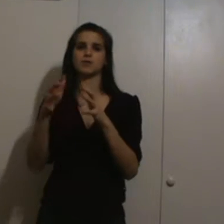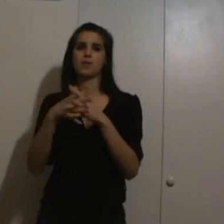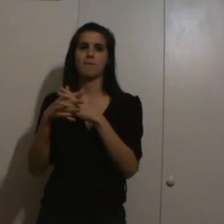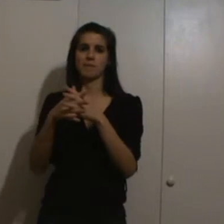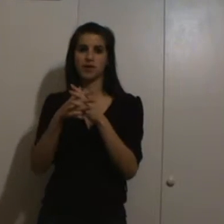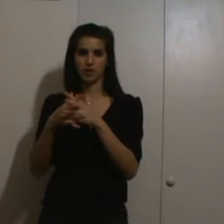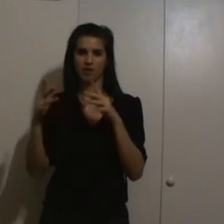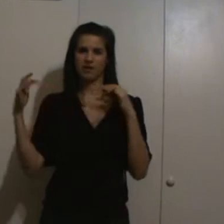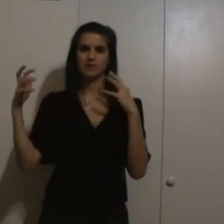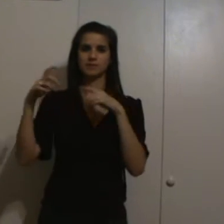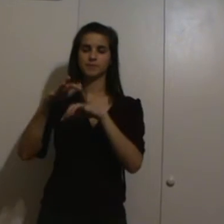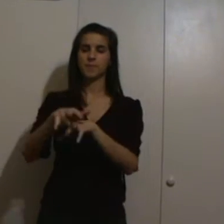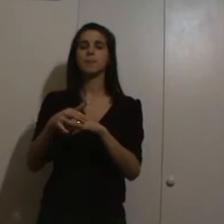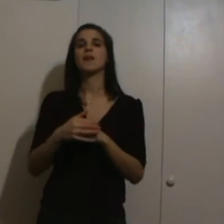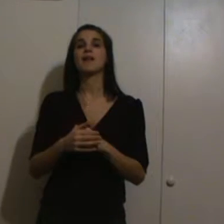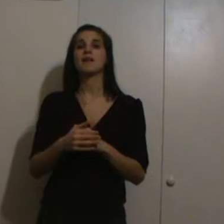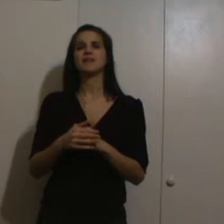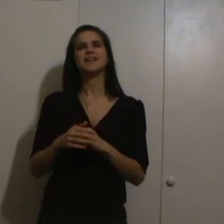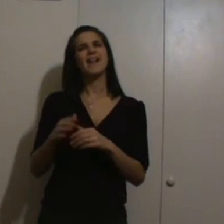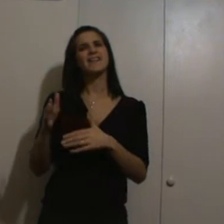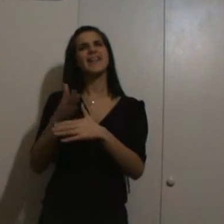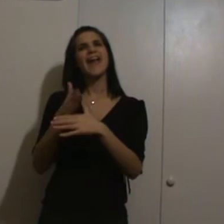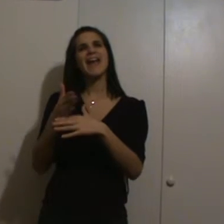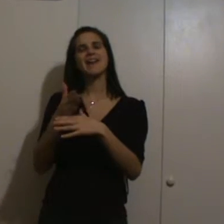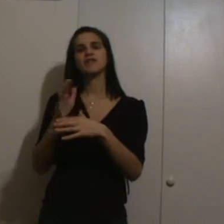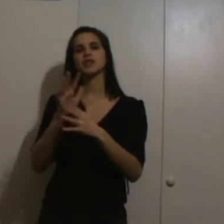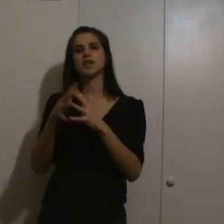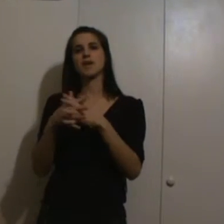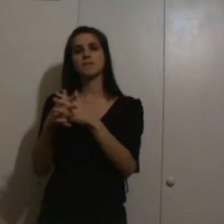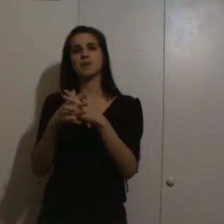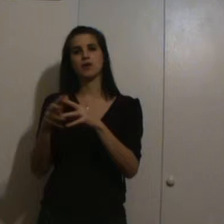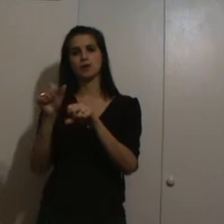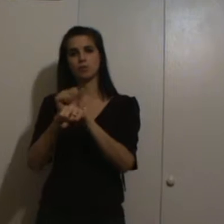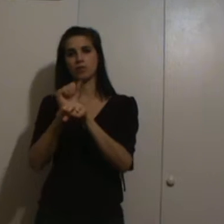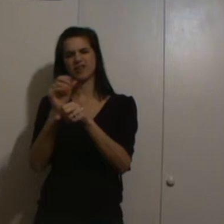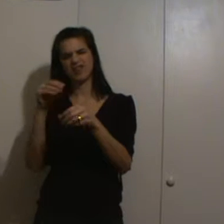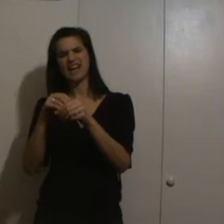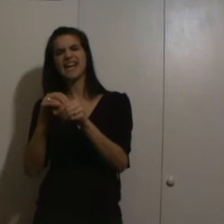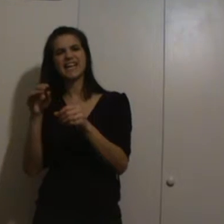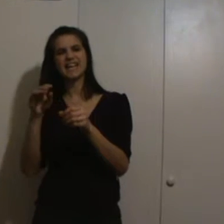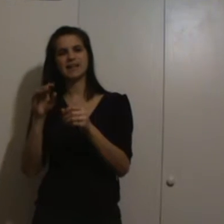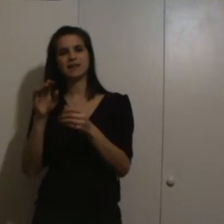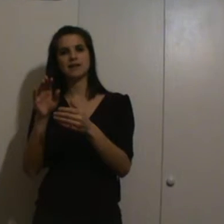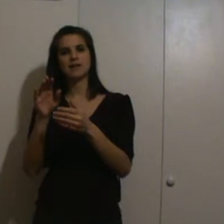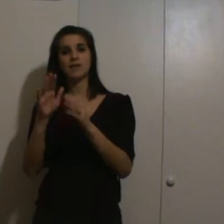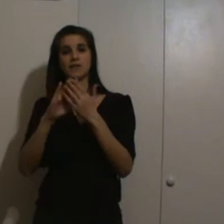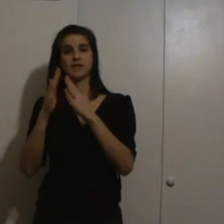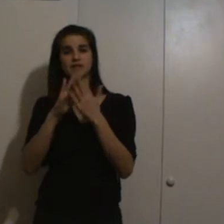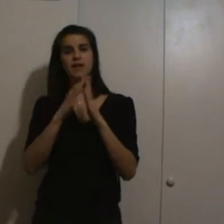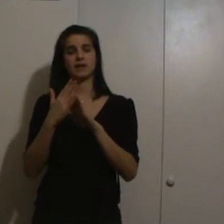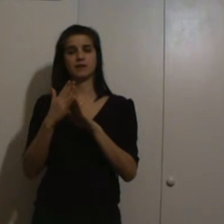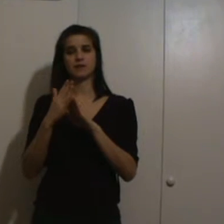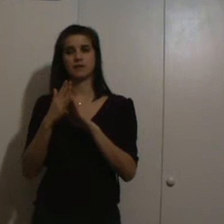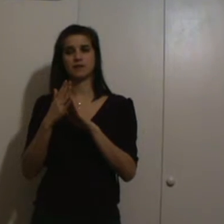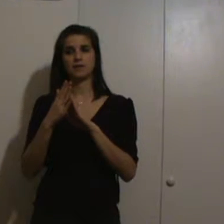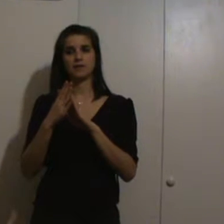American worker in the city were making low wages and working in atrocious working